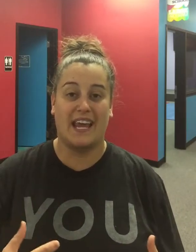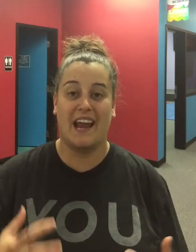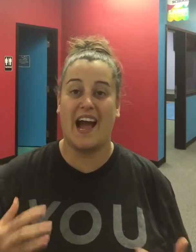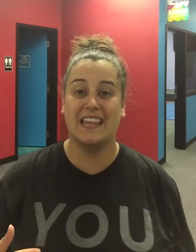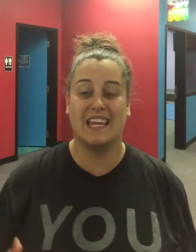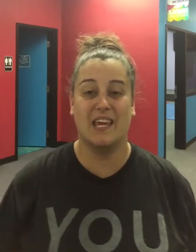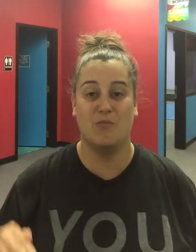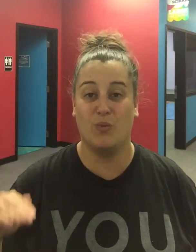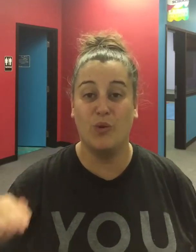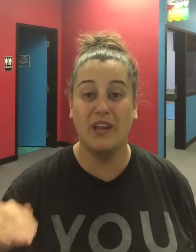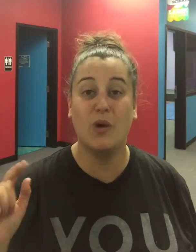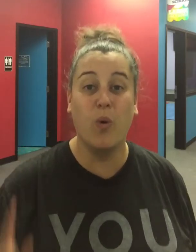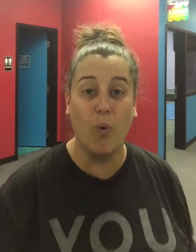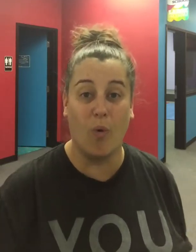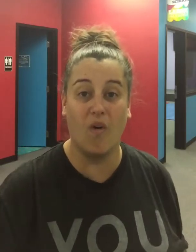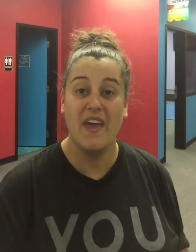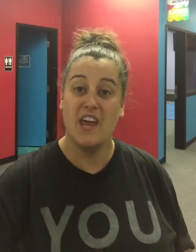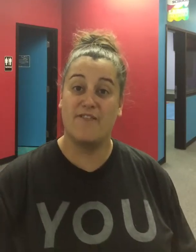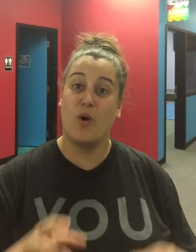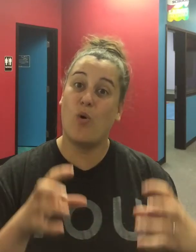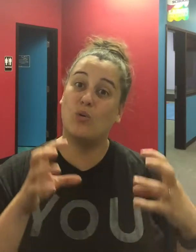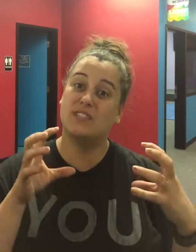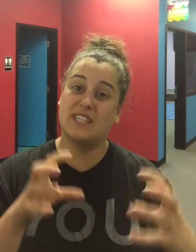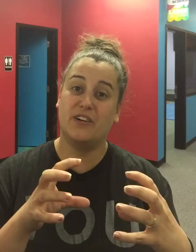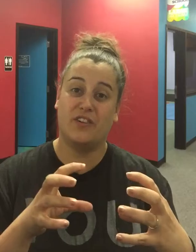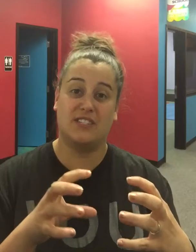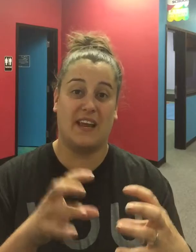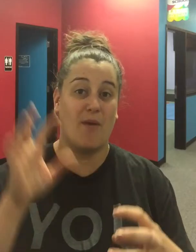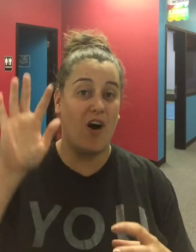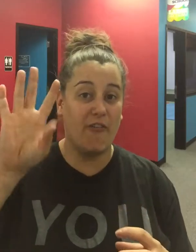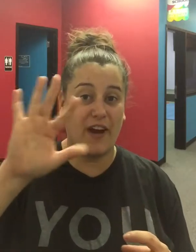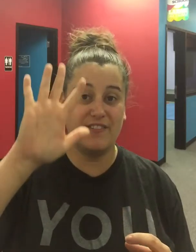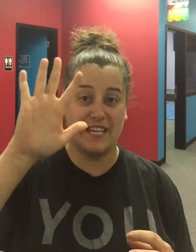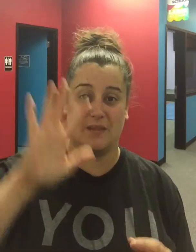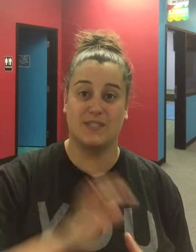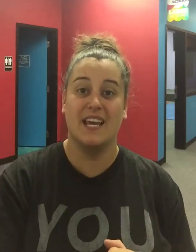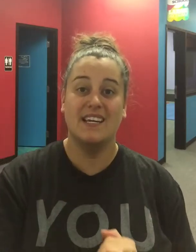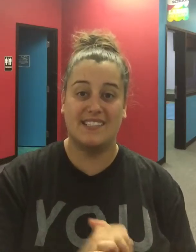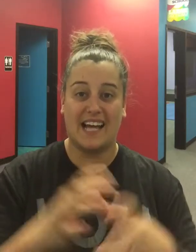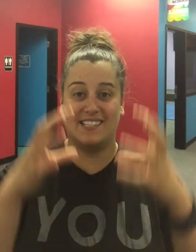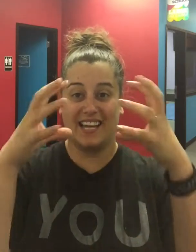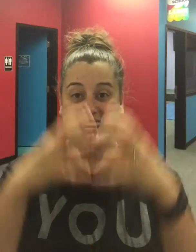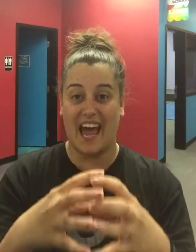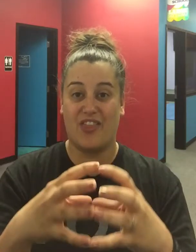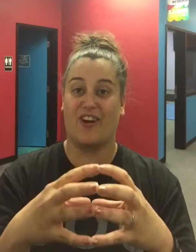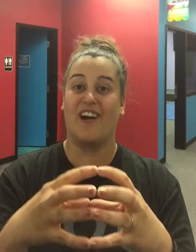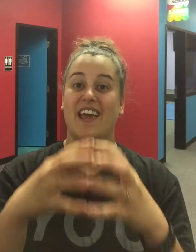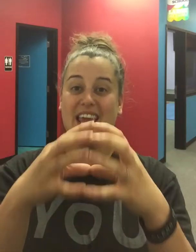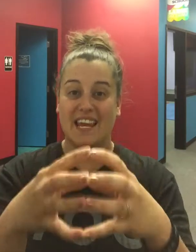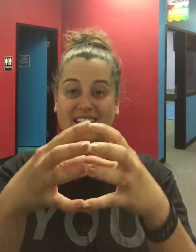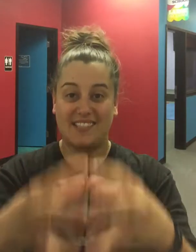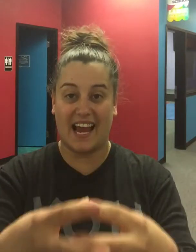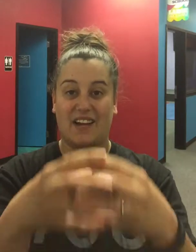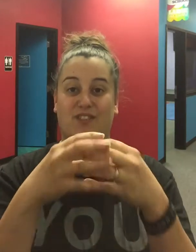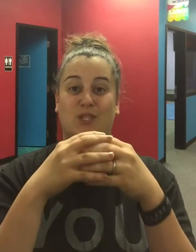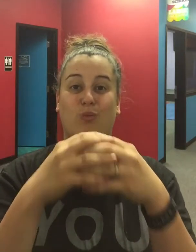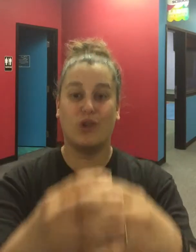and I think it'd be really cool if the whole Cedarville team, all 5 teams, sat together inside of this